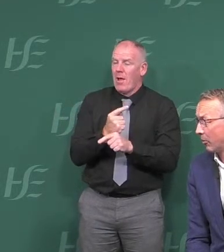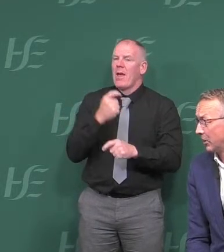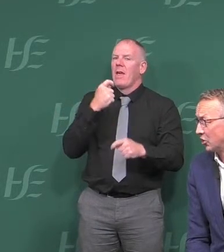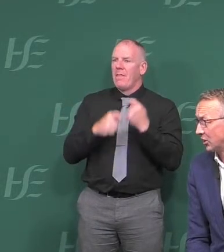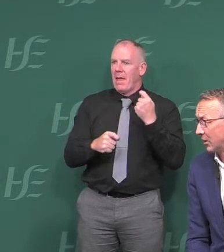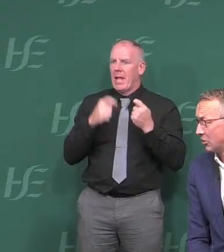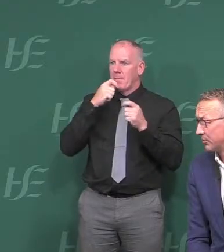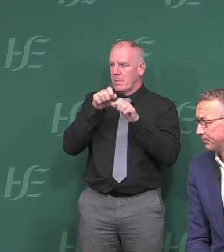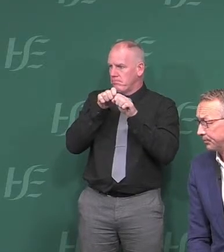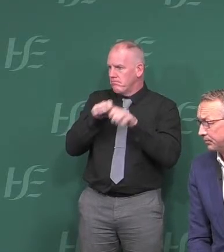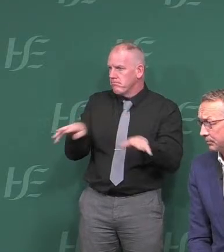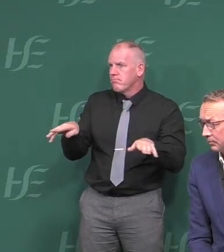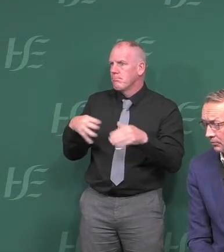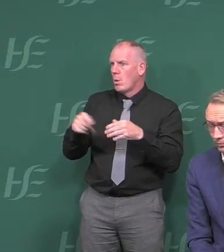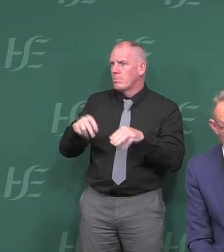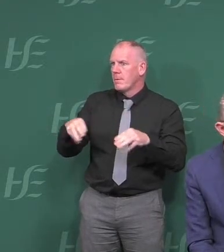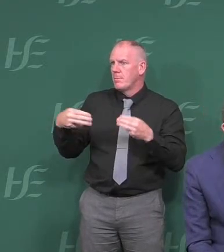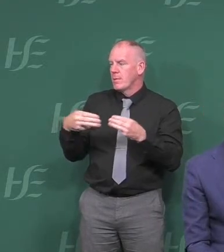to the population at large.